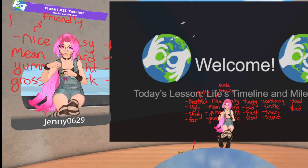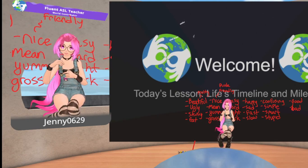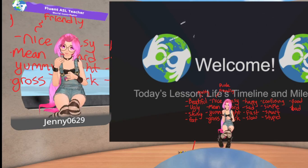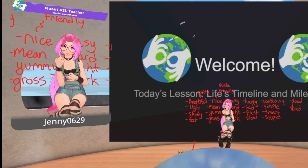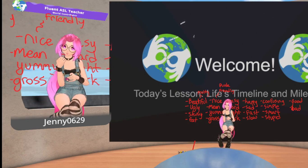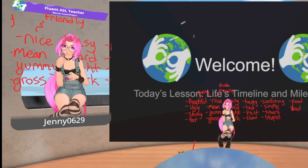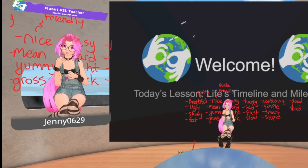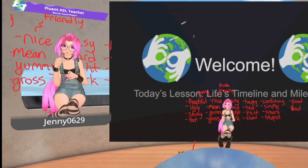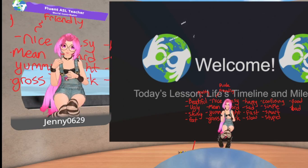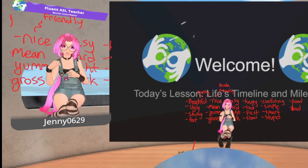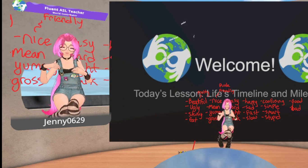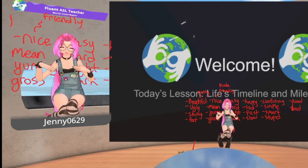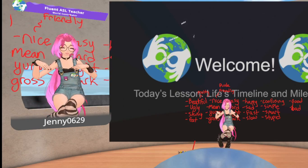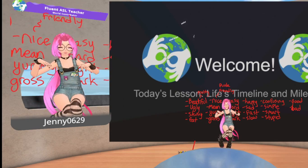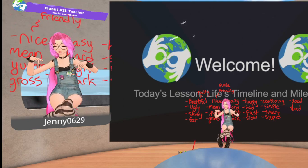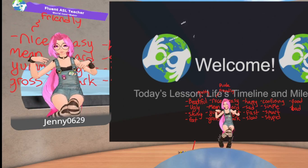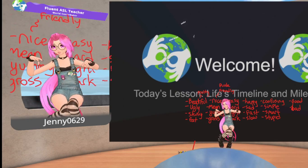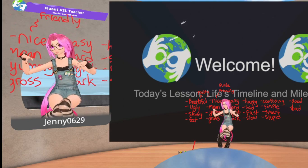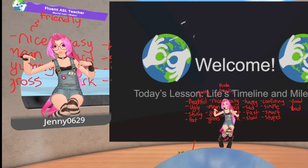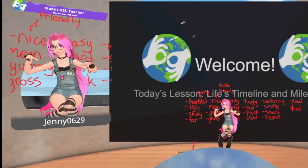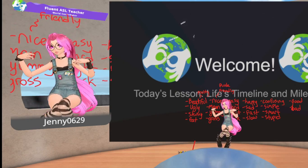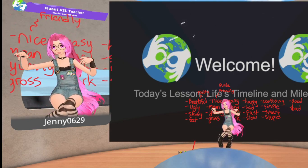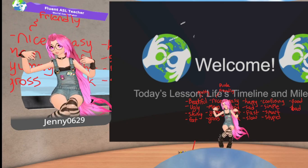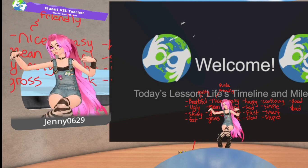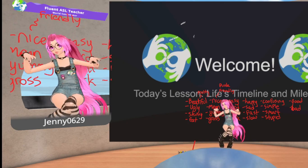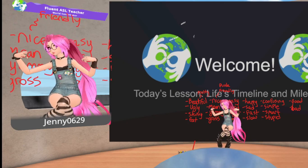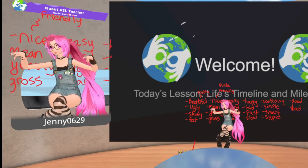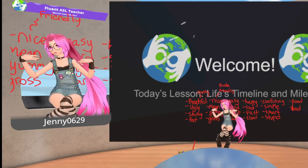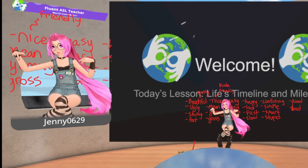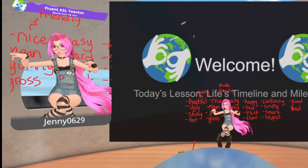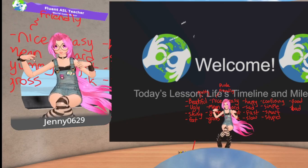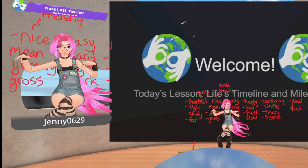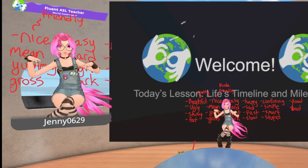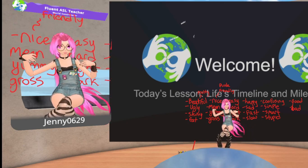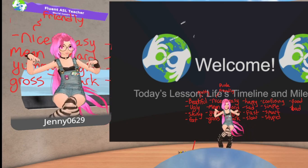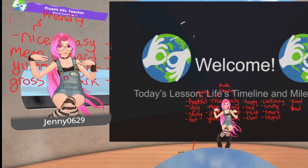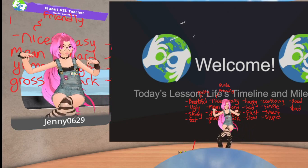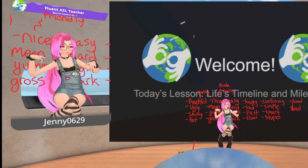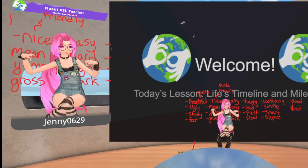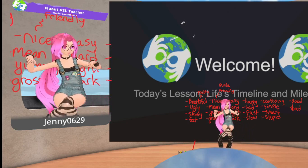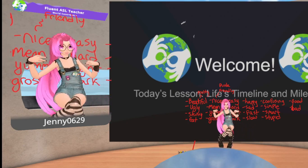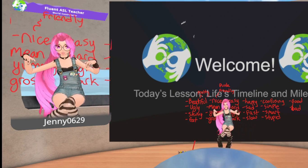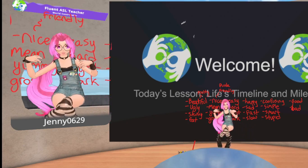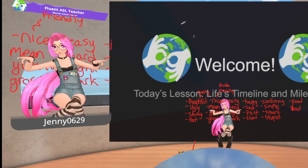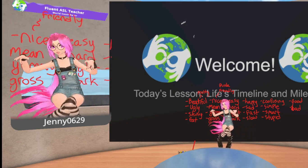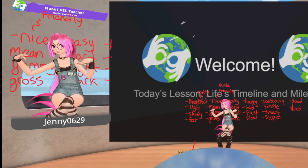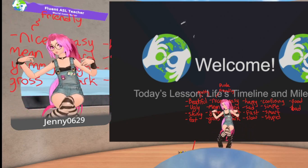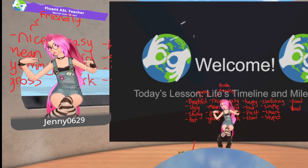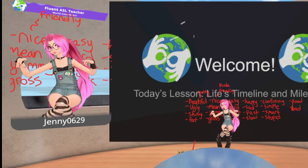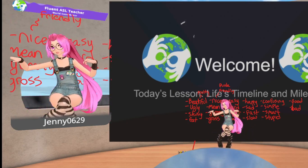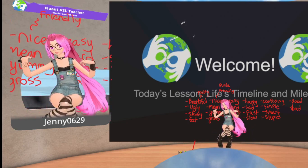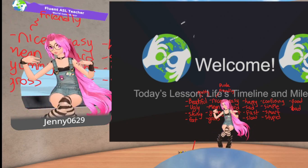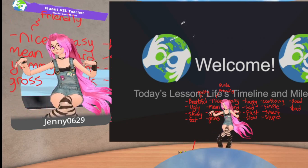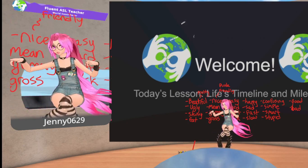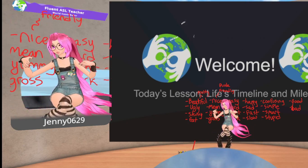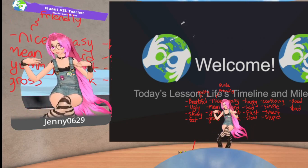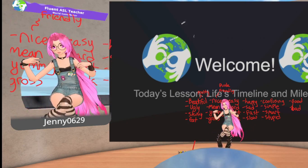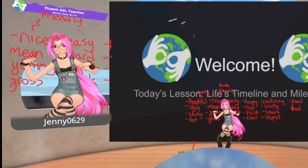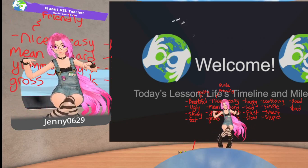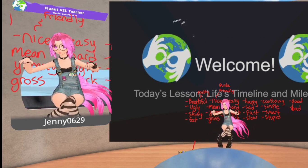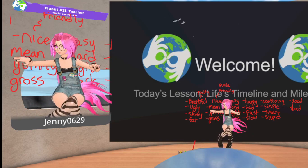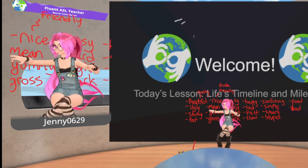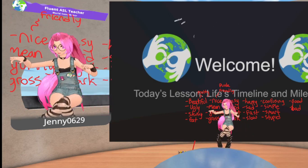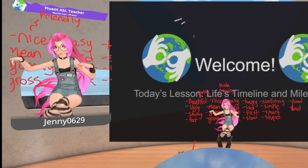wet piece of food and it just is so gross? You just want to like, ah! It's like something is gross on your fingers. You're like, yuck, yuck,